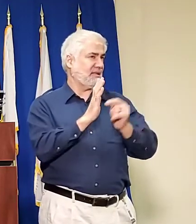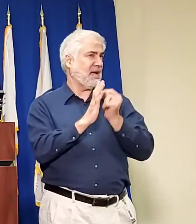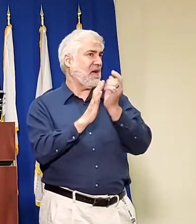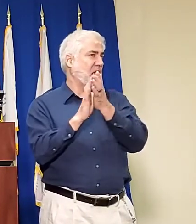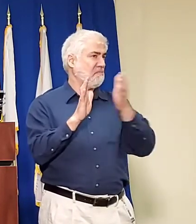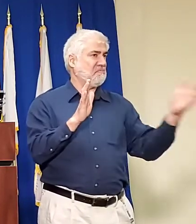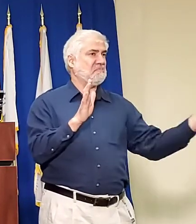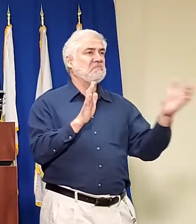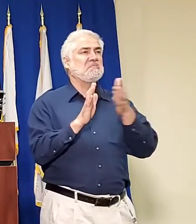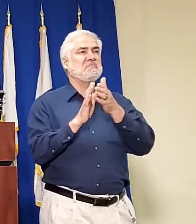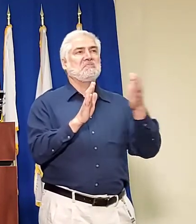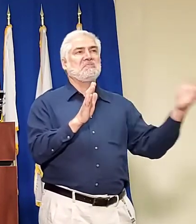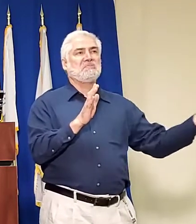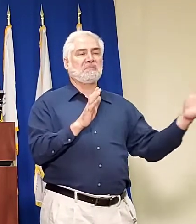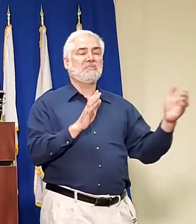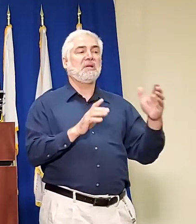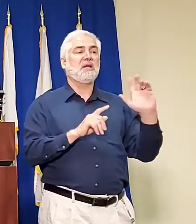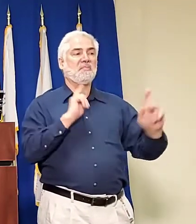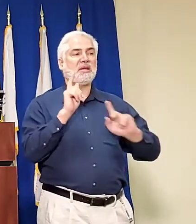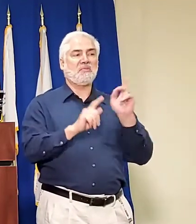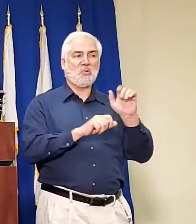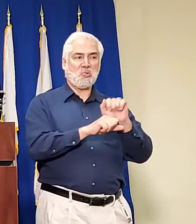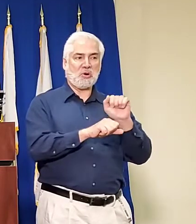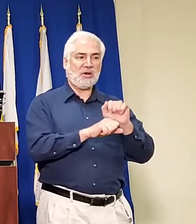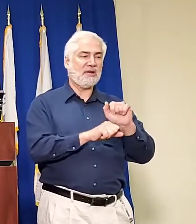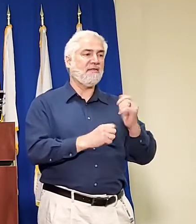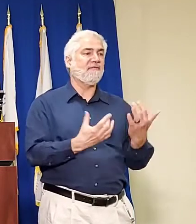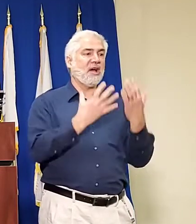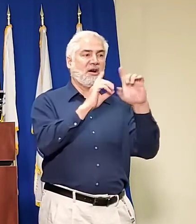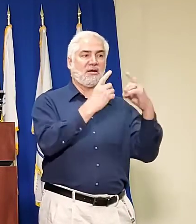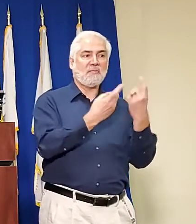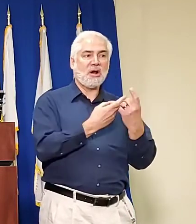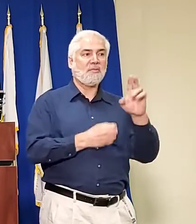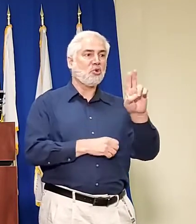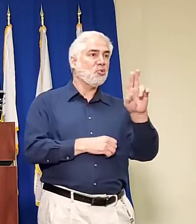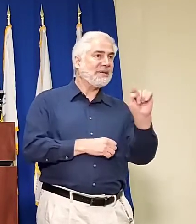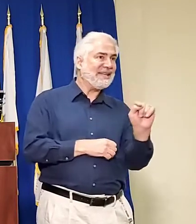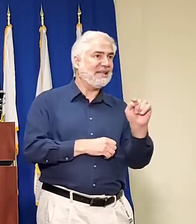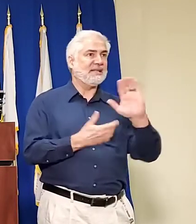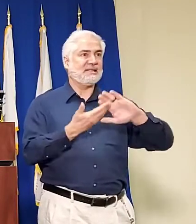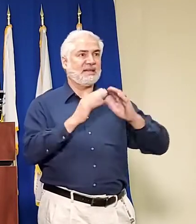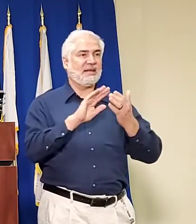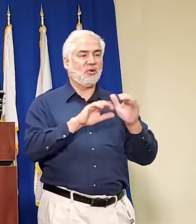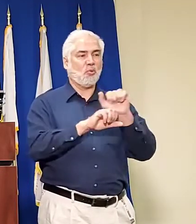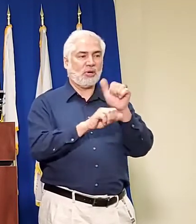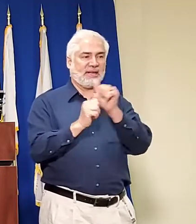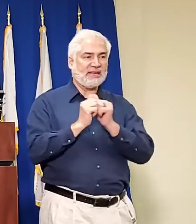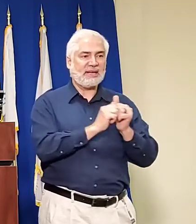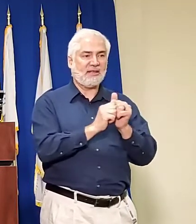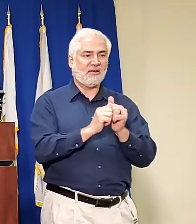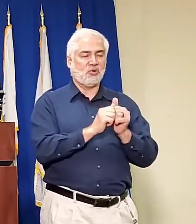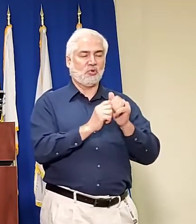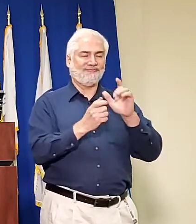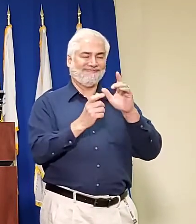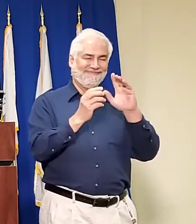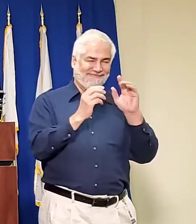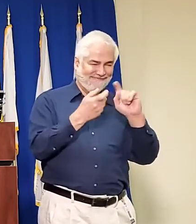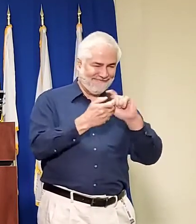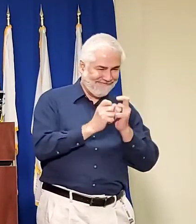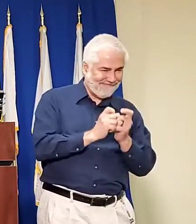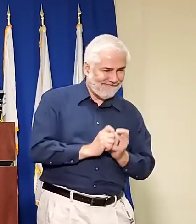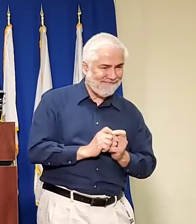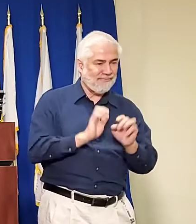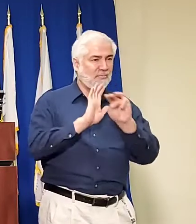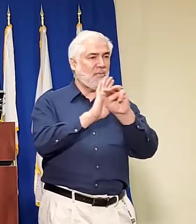individuals from UT, the fire department, and the city are working on refining that model and hope to have a